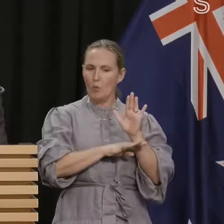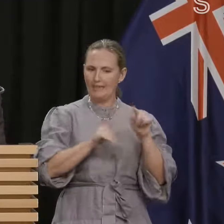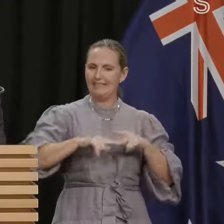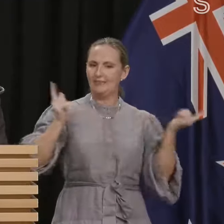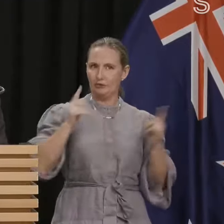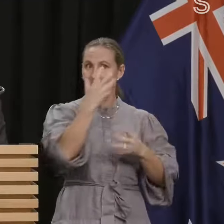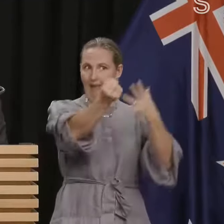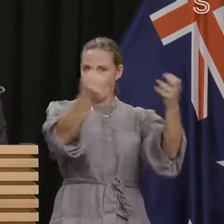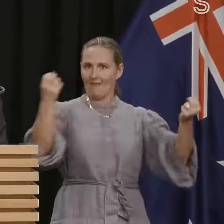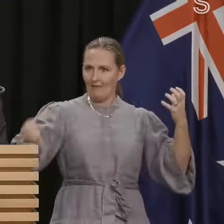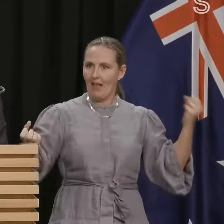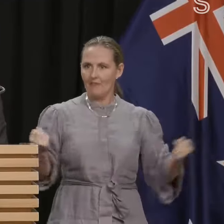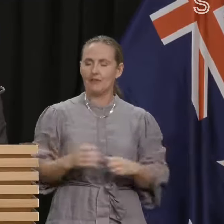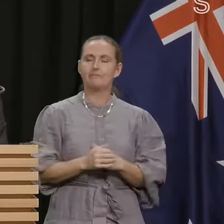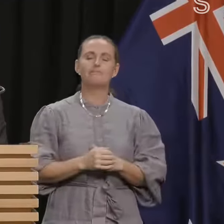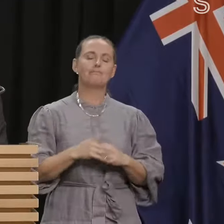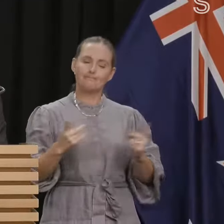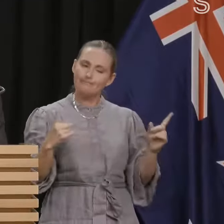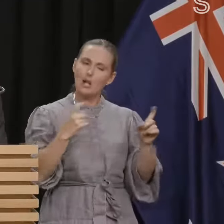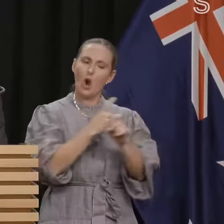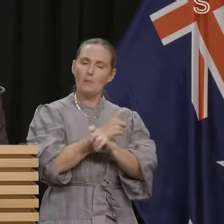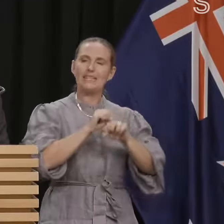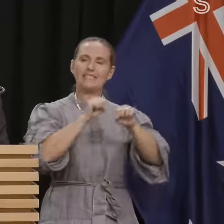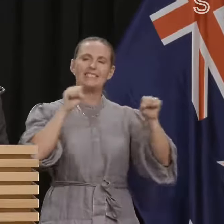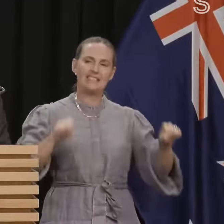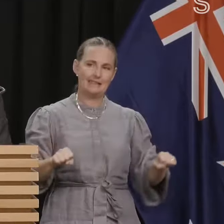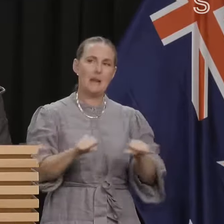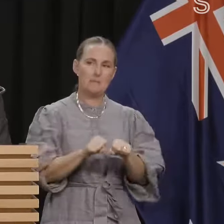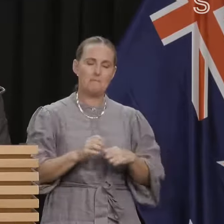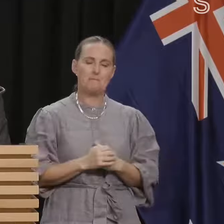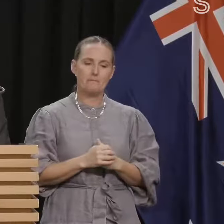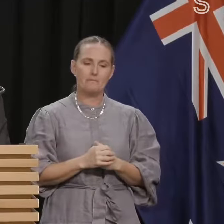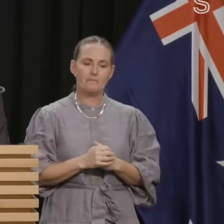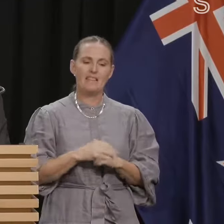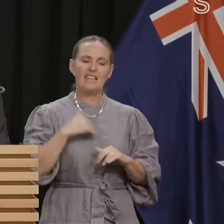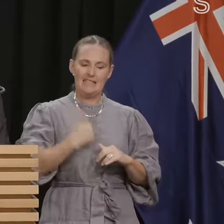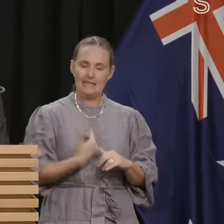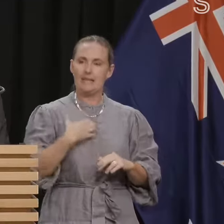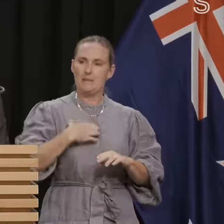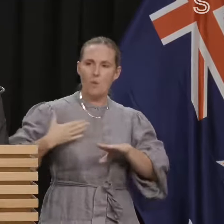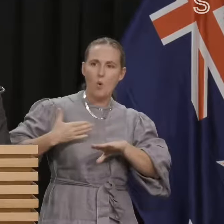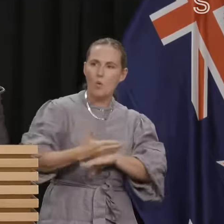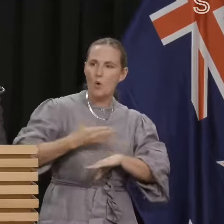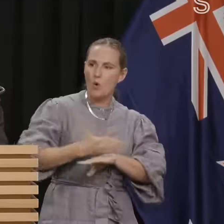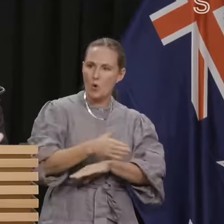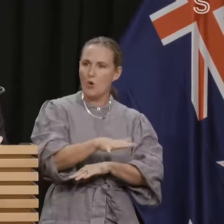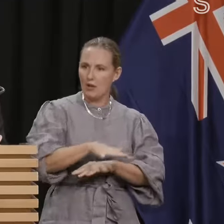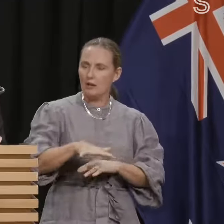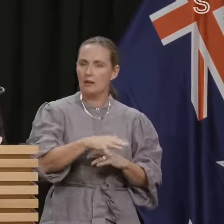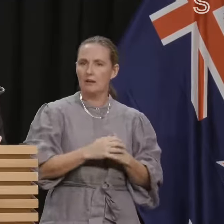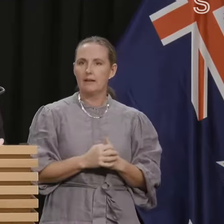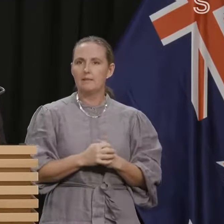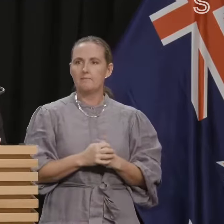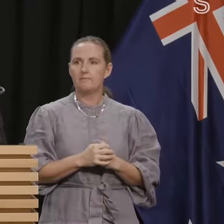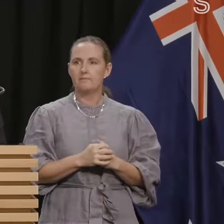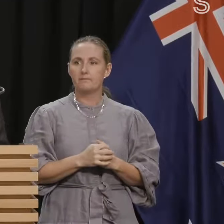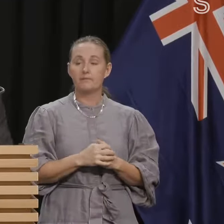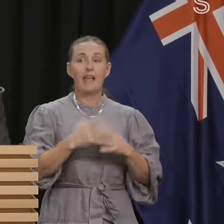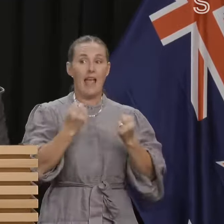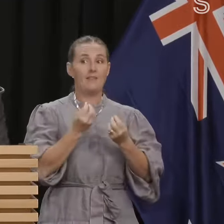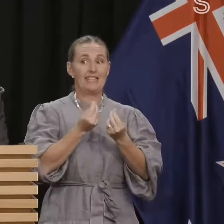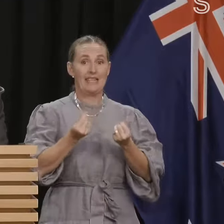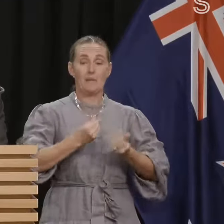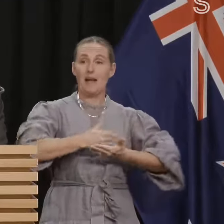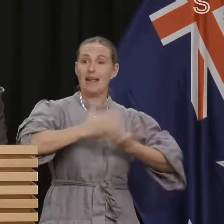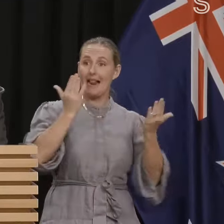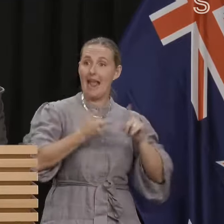Again, it's a complex piece of work to work through because whilst there are some very clear examples, so